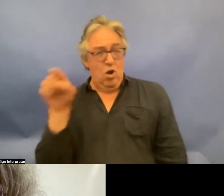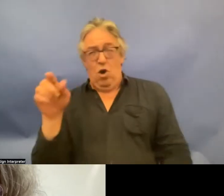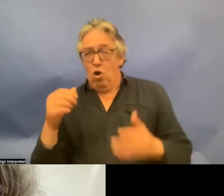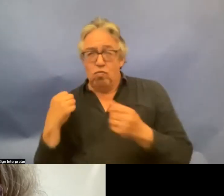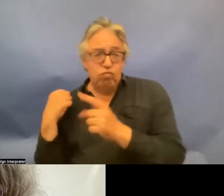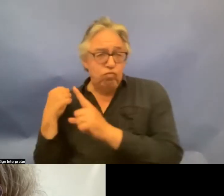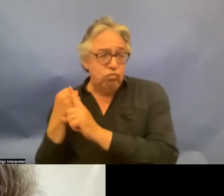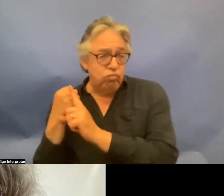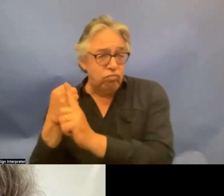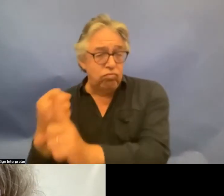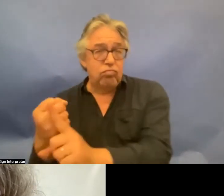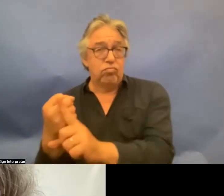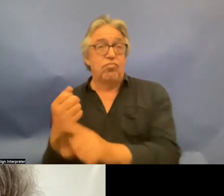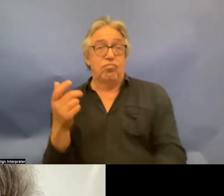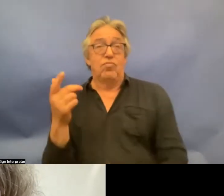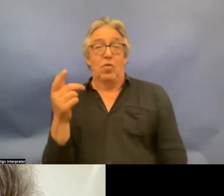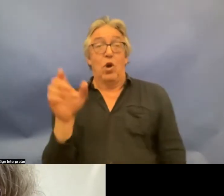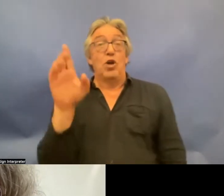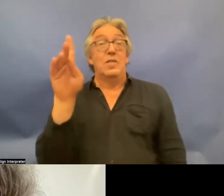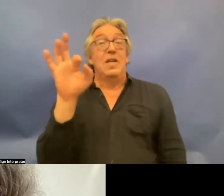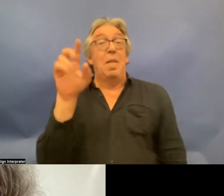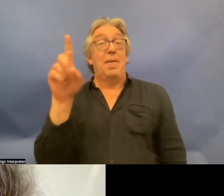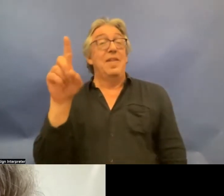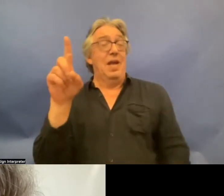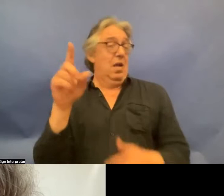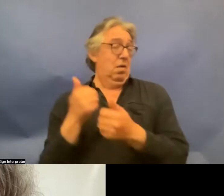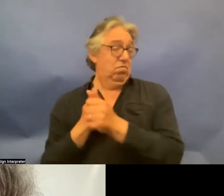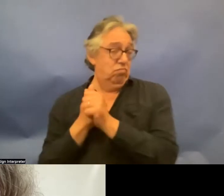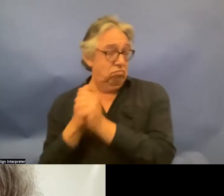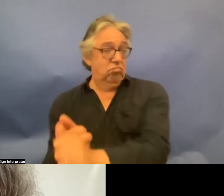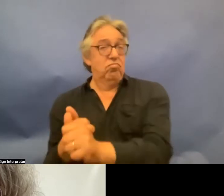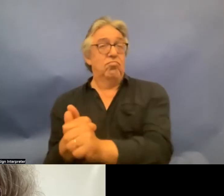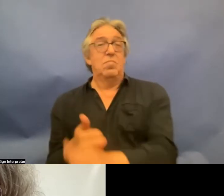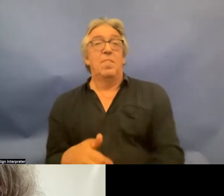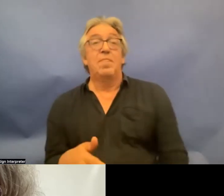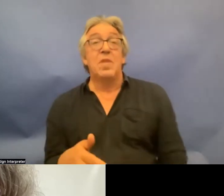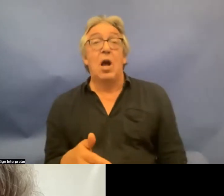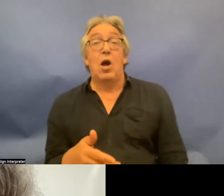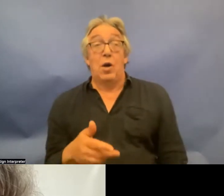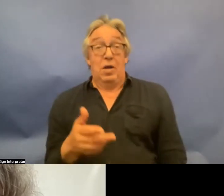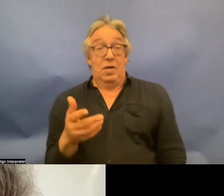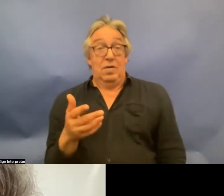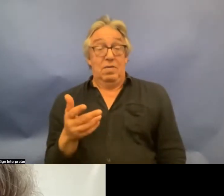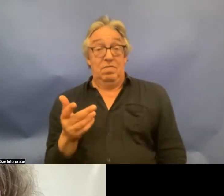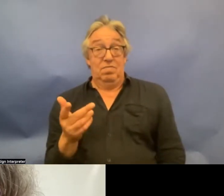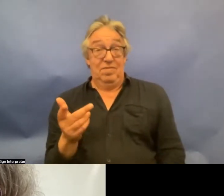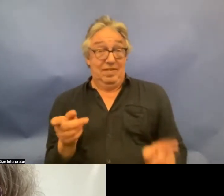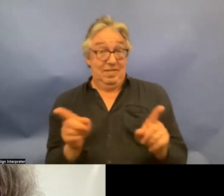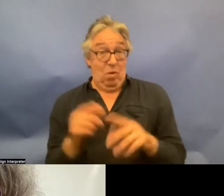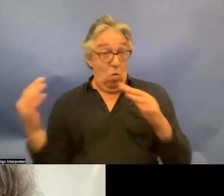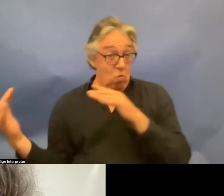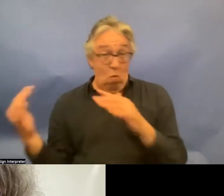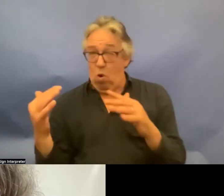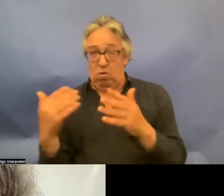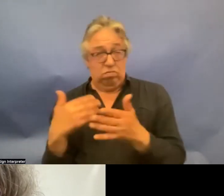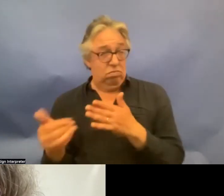are already asking for money for more institutions, and that Ukraine is now being considered for EU membership despite very